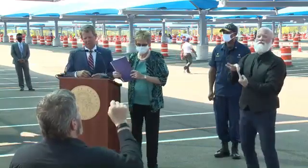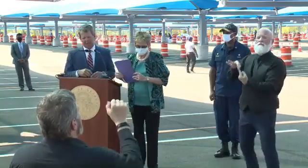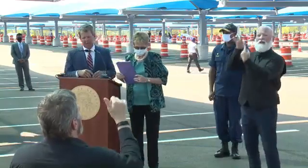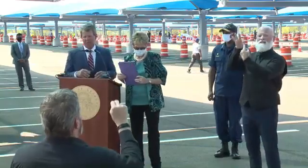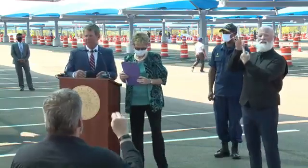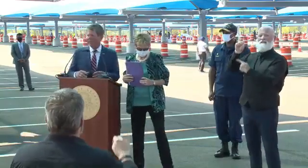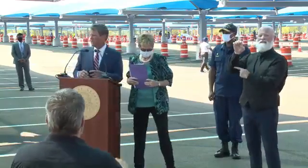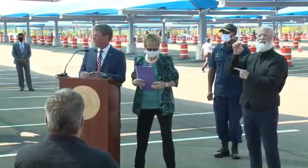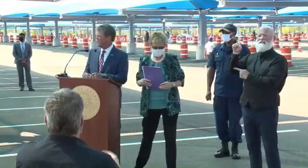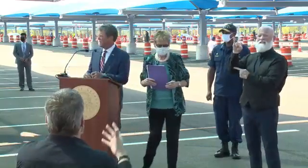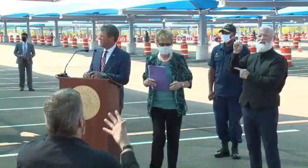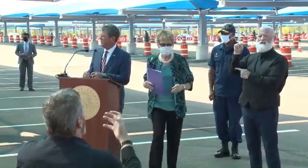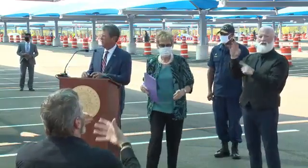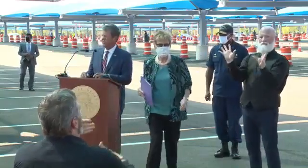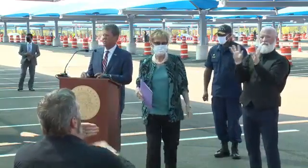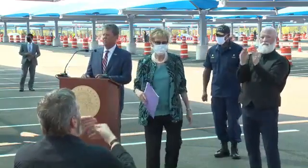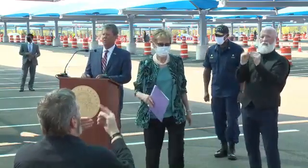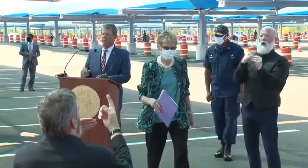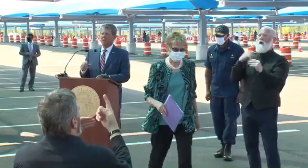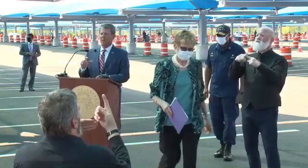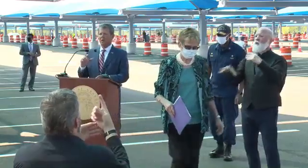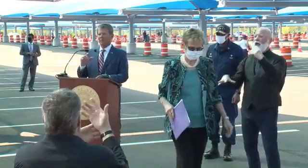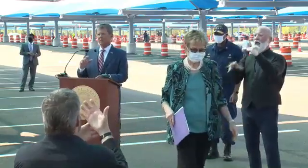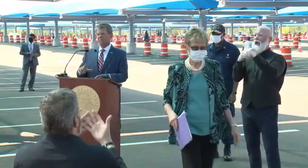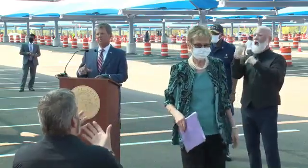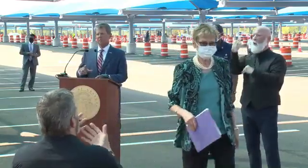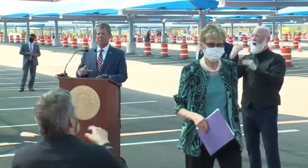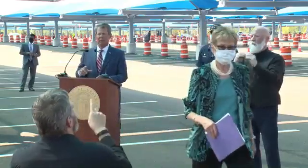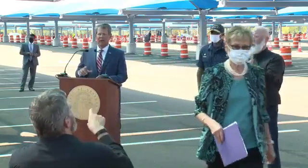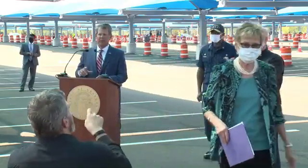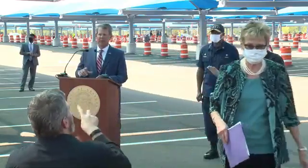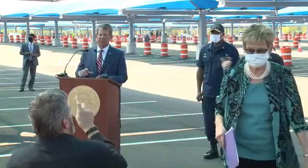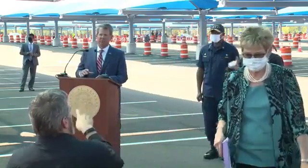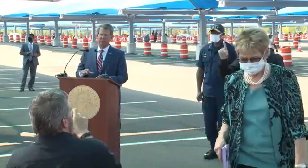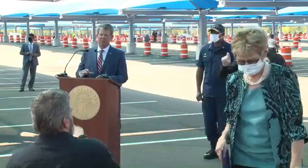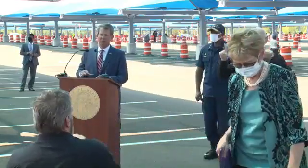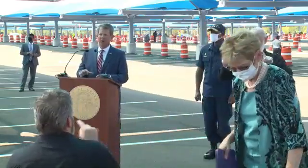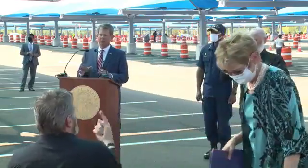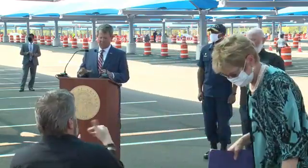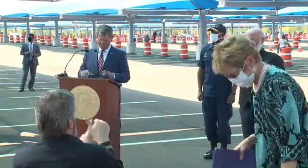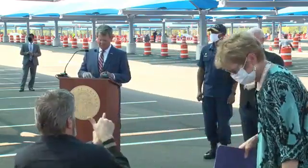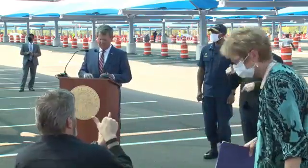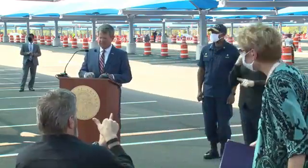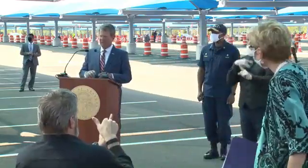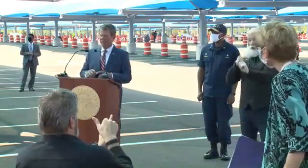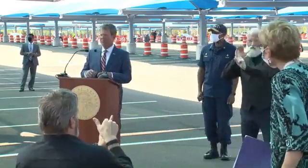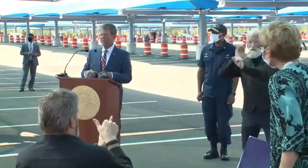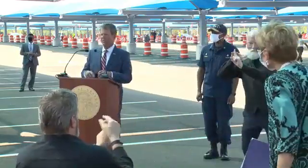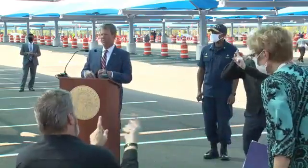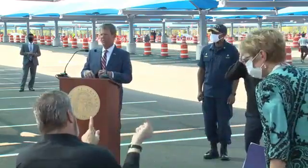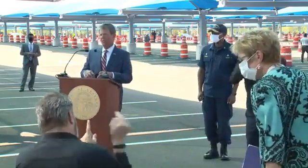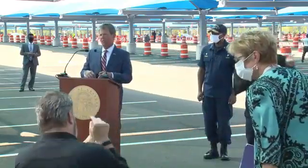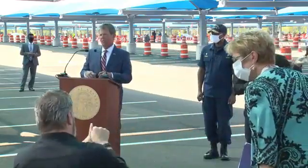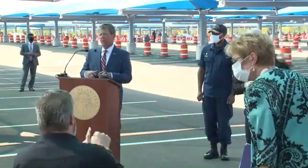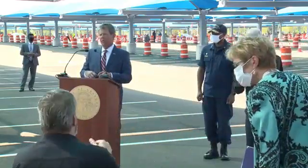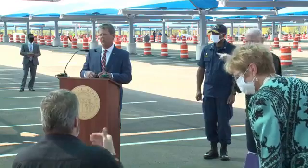Let me just add one thing to the testing question, just to remind people to the remarks. And I know a lot of times